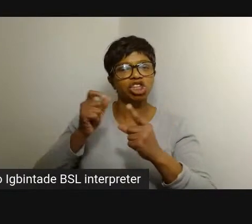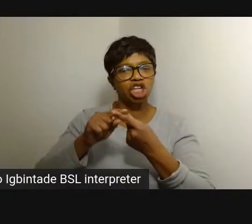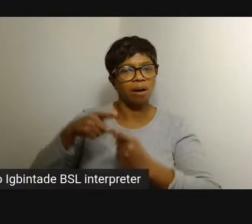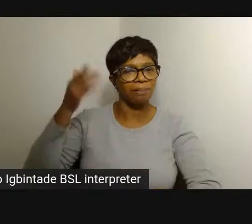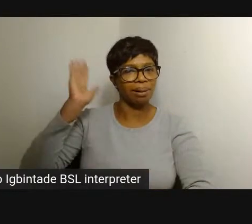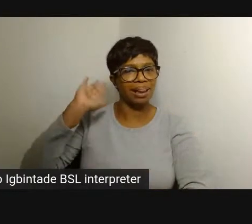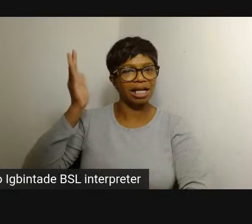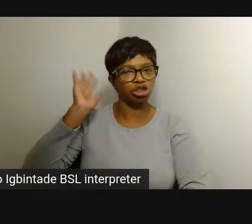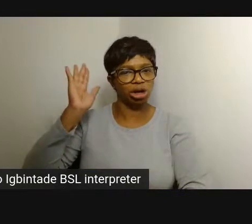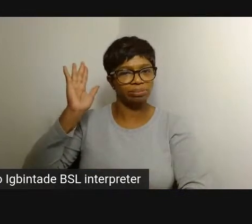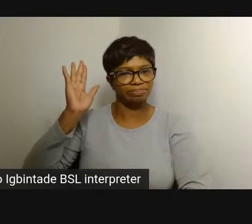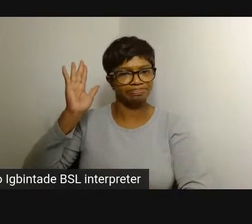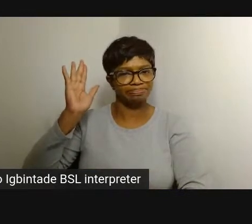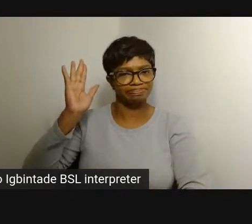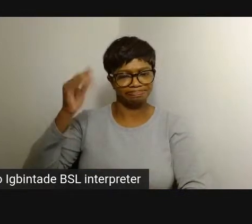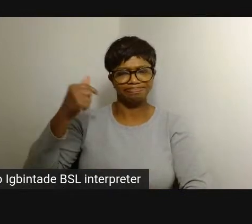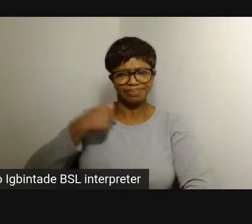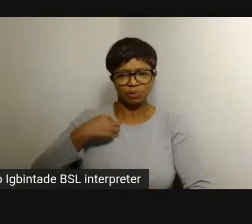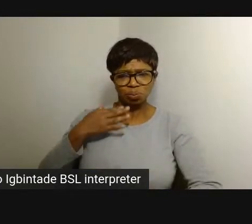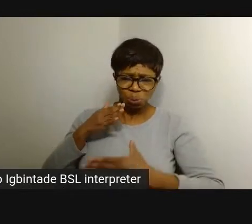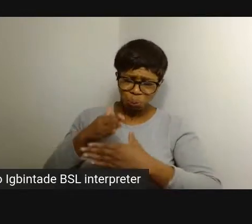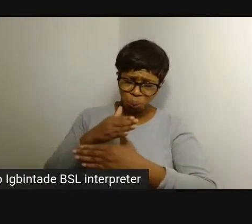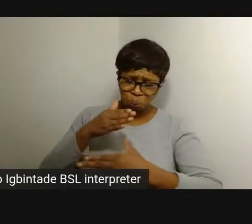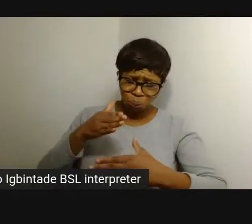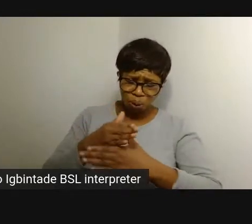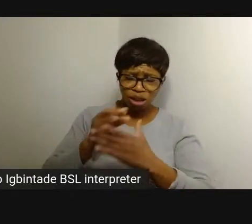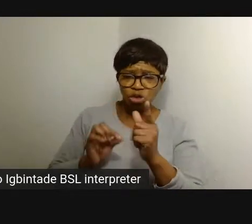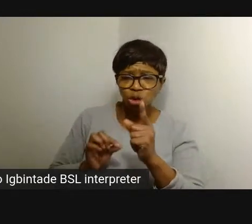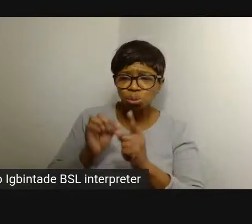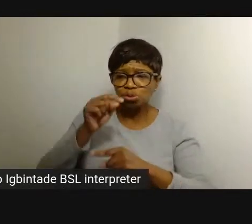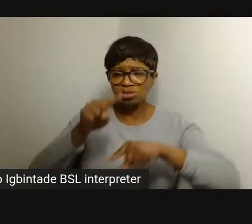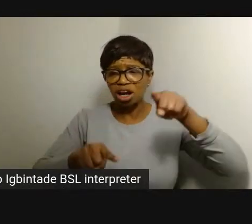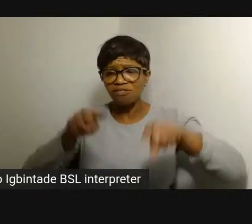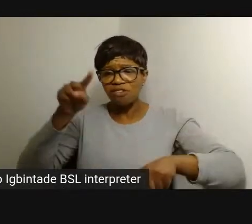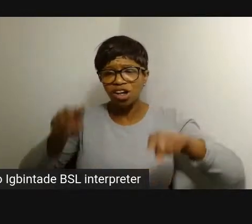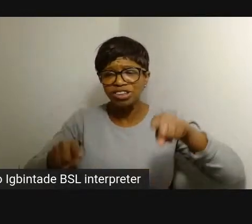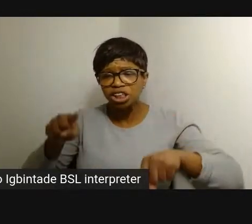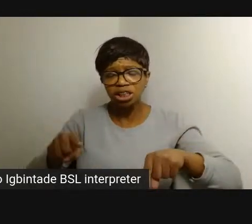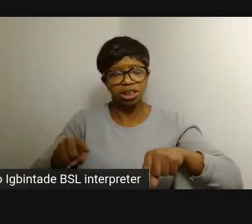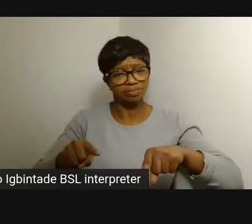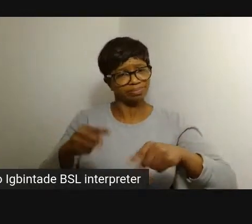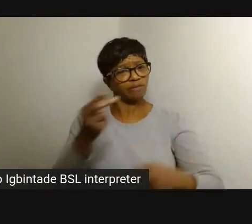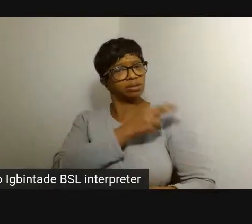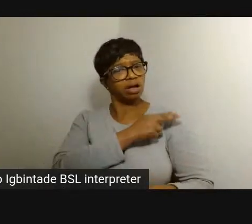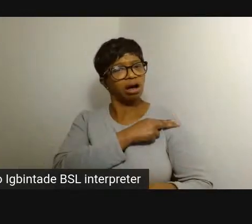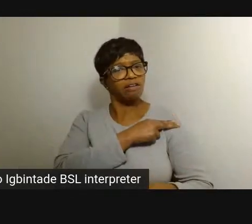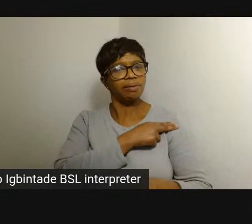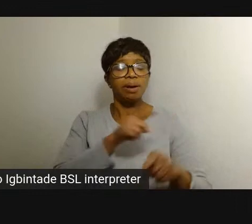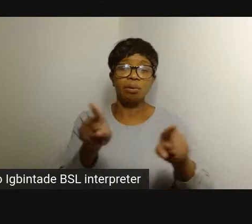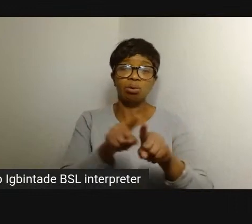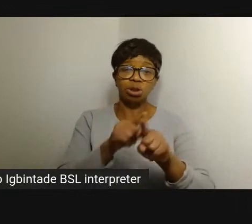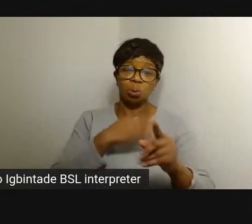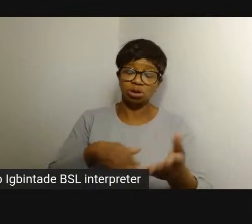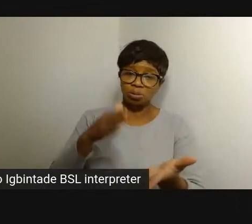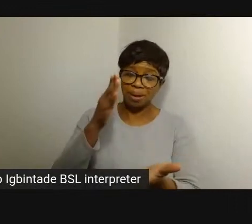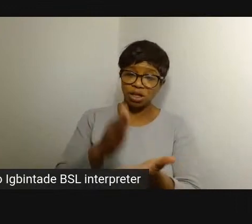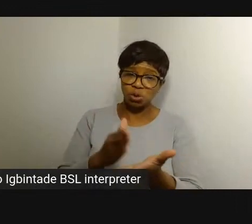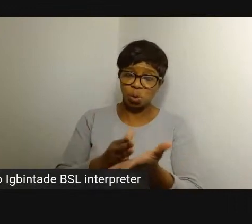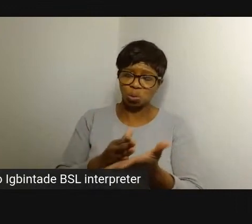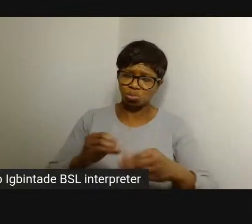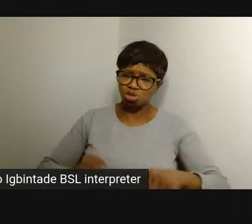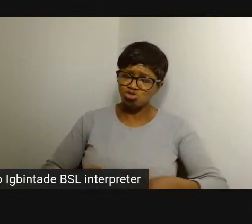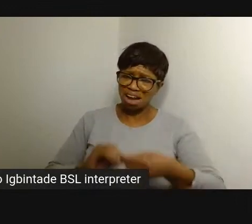are working to improve the diversity of our workforce, but also to ensure that we create